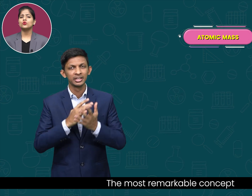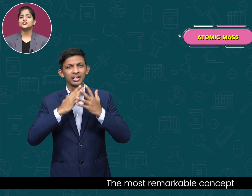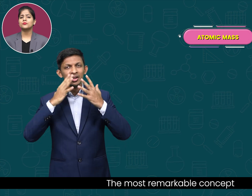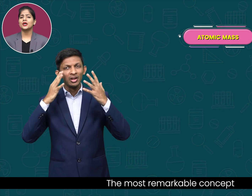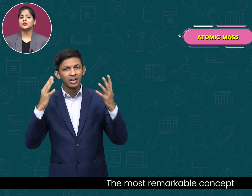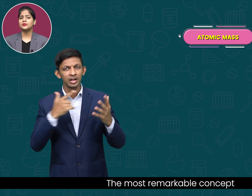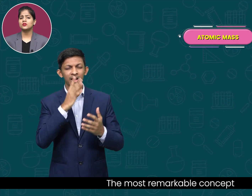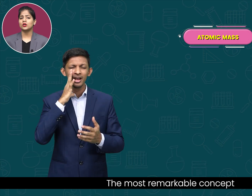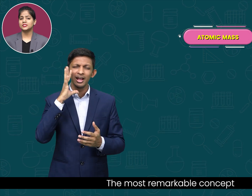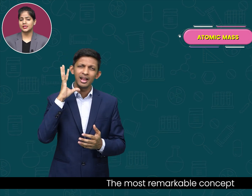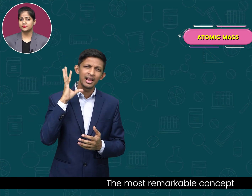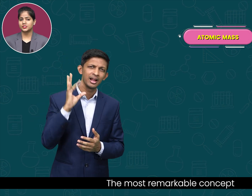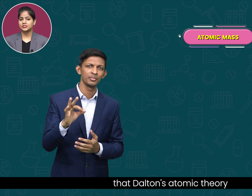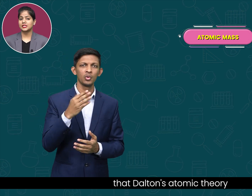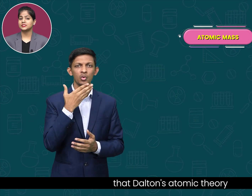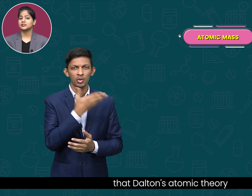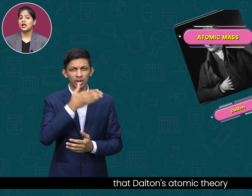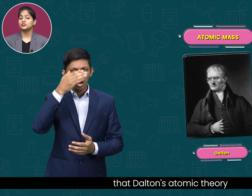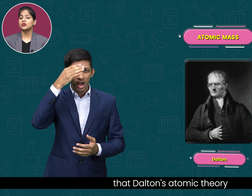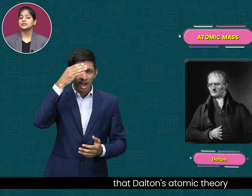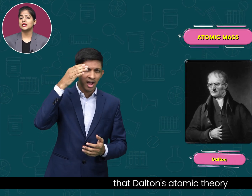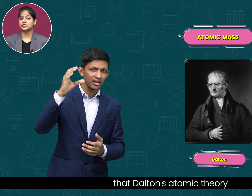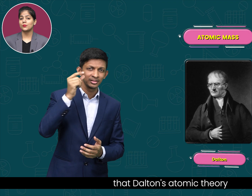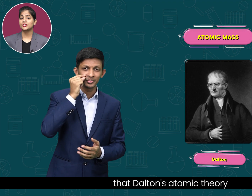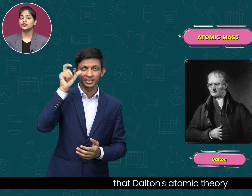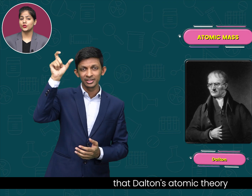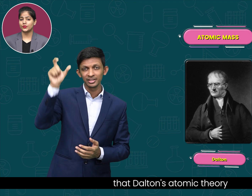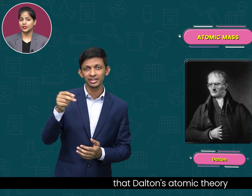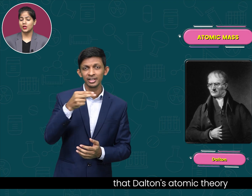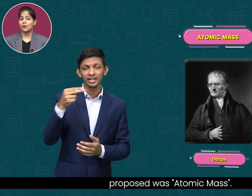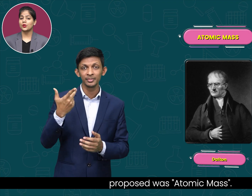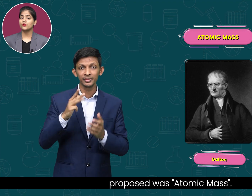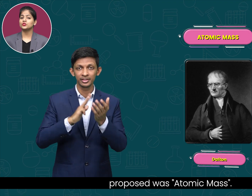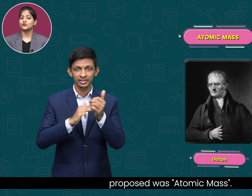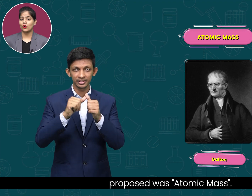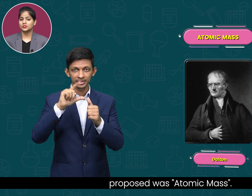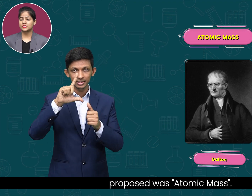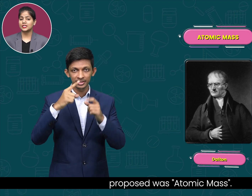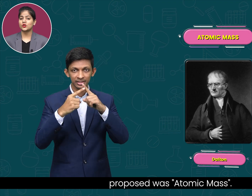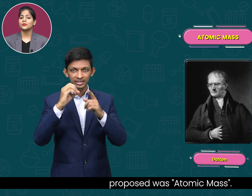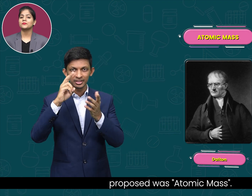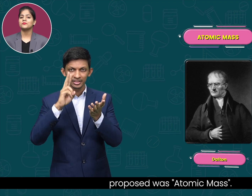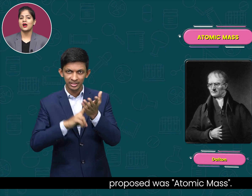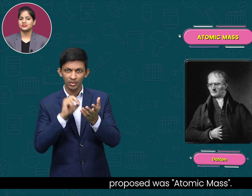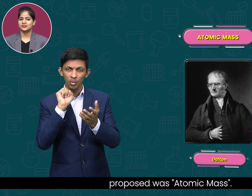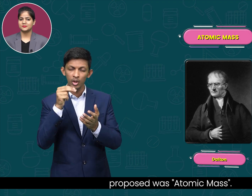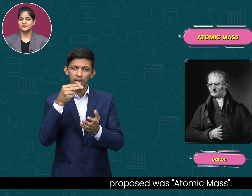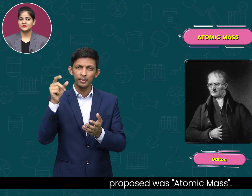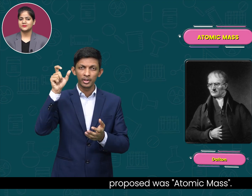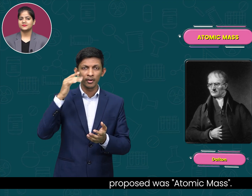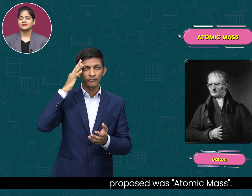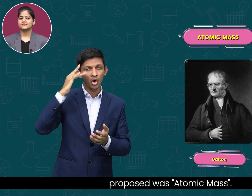The most remarkable concept that Dalton's atomic theory proposed was atomic